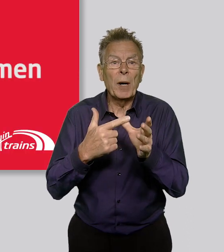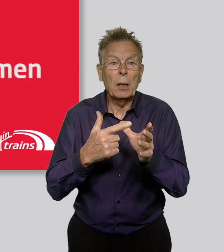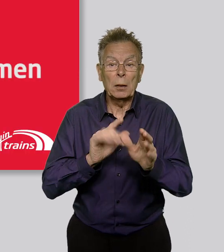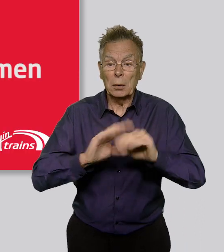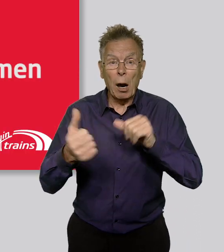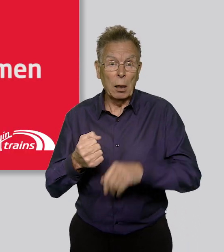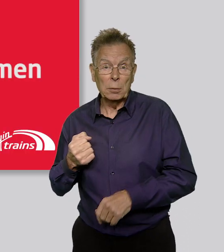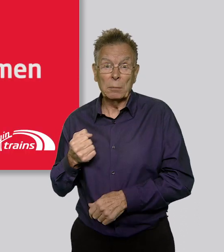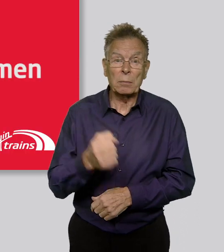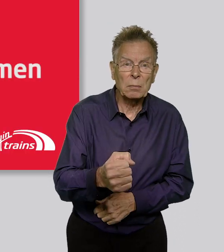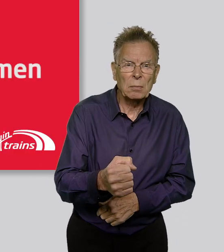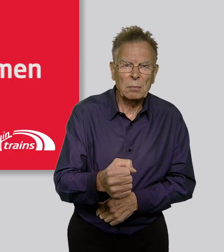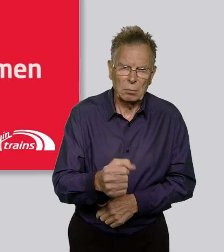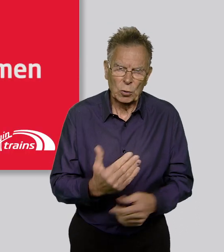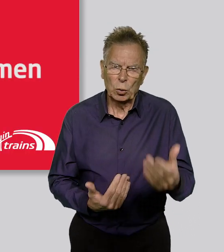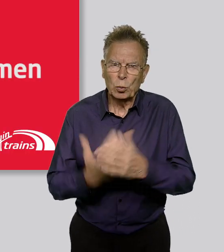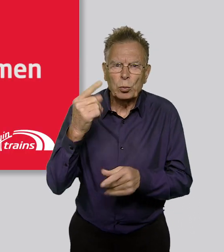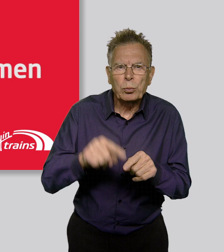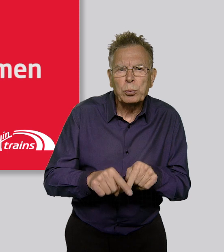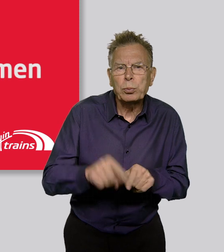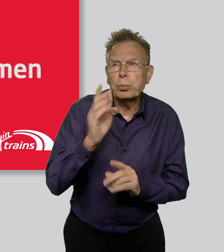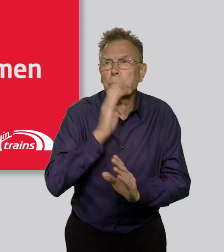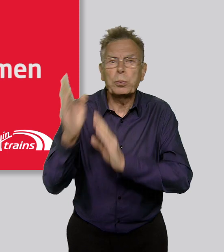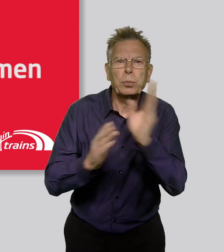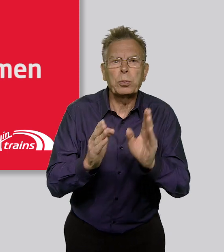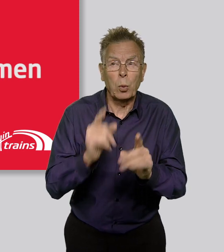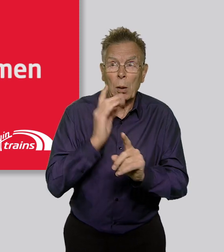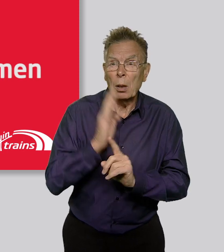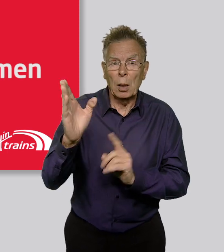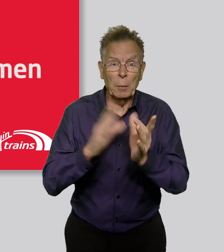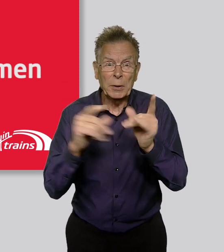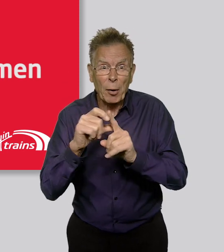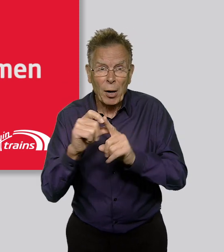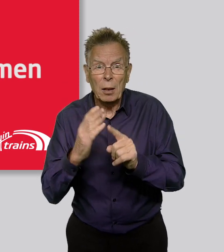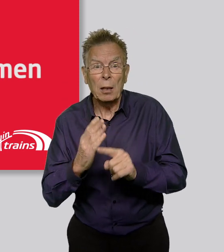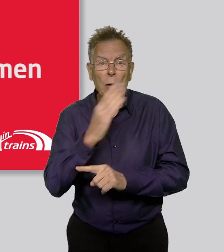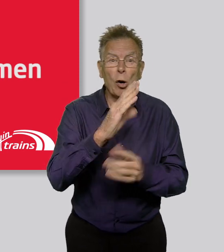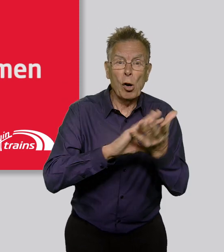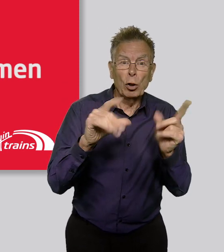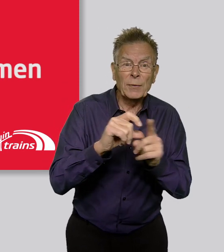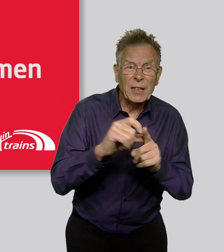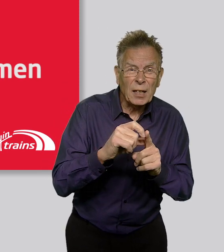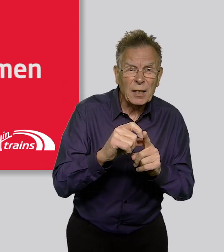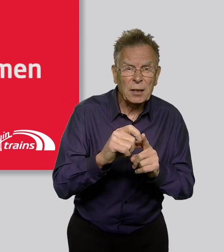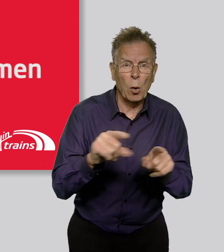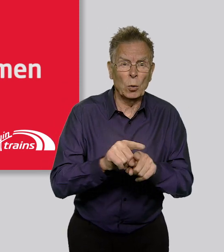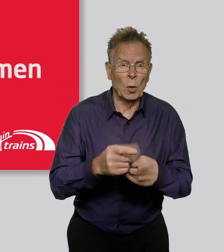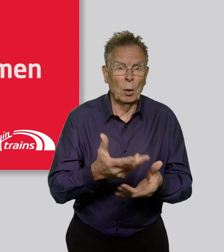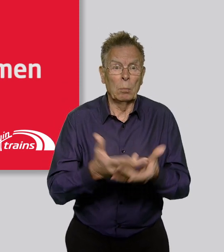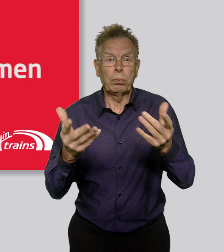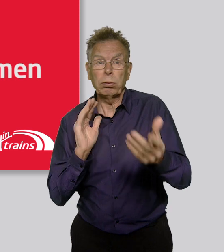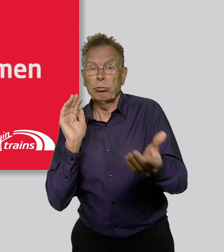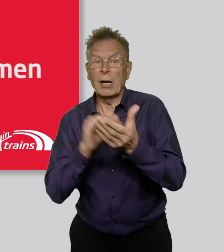Once the Azumas launch, they'll create direct routes to new destinations such as Middlesbrough and Huddersfield, and